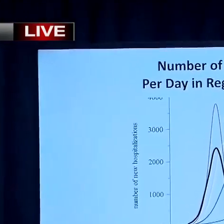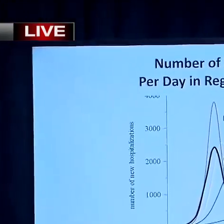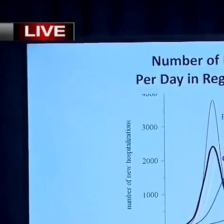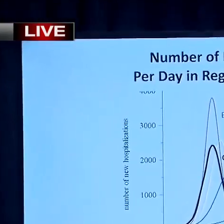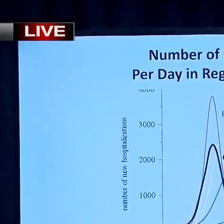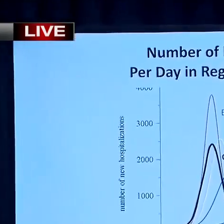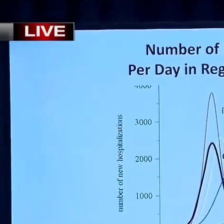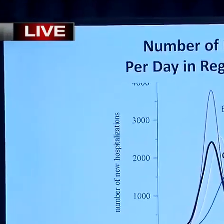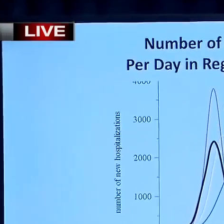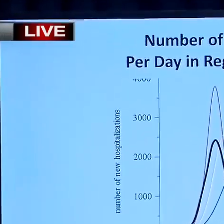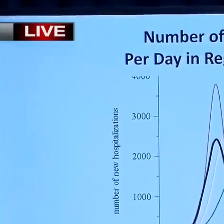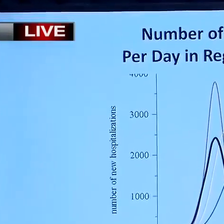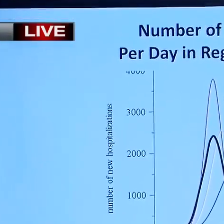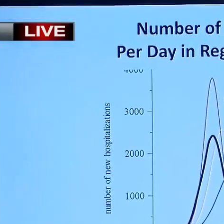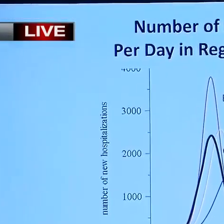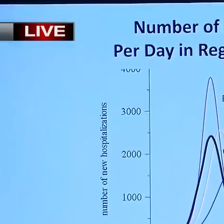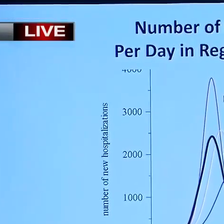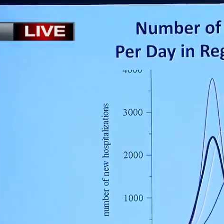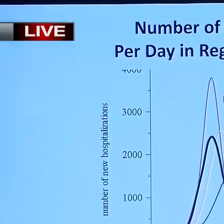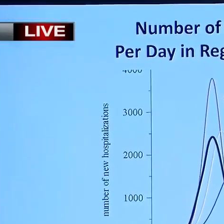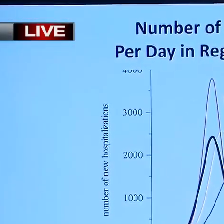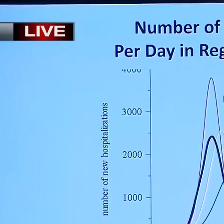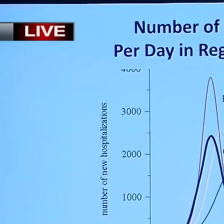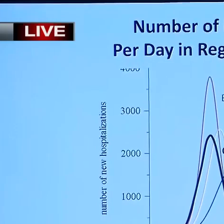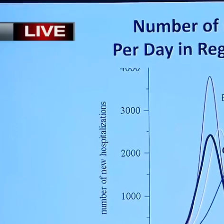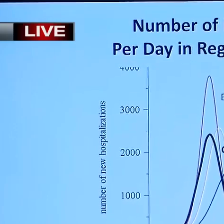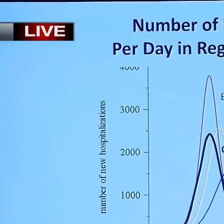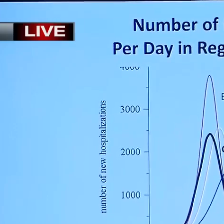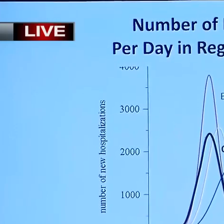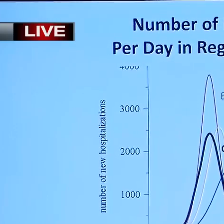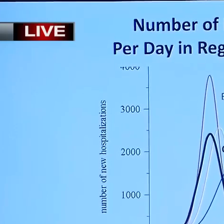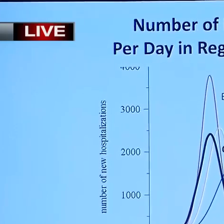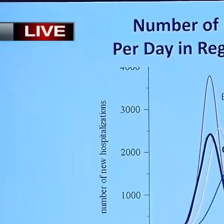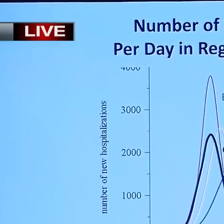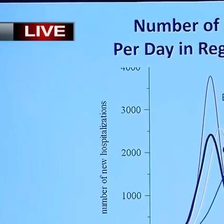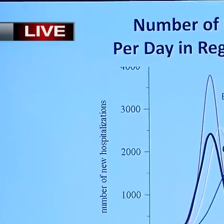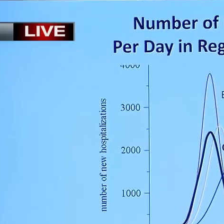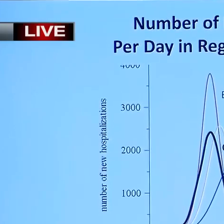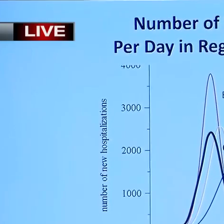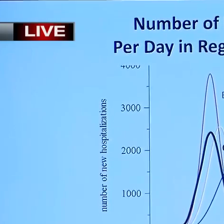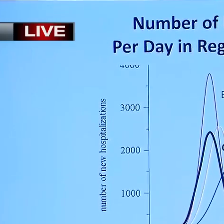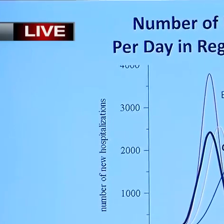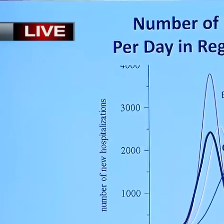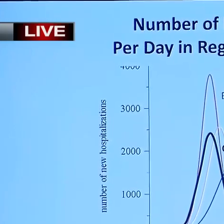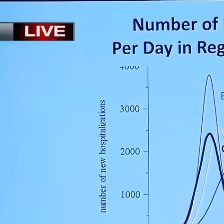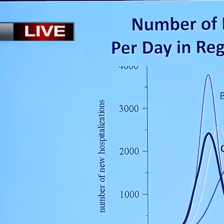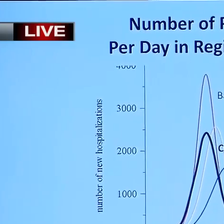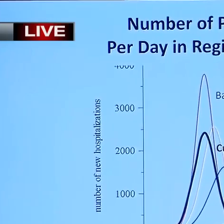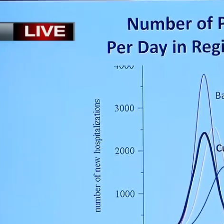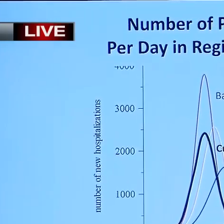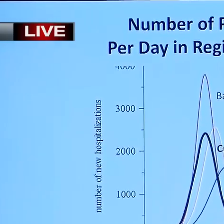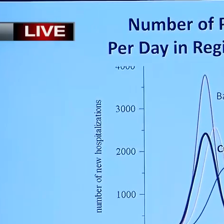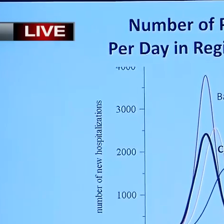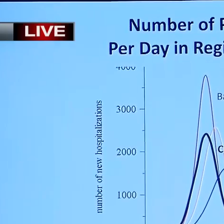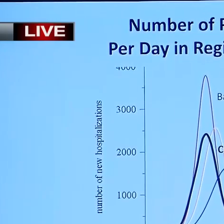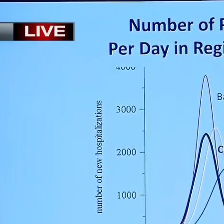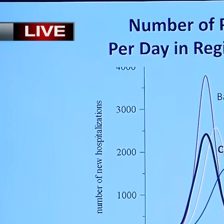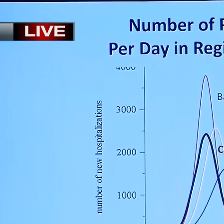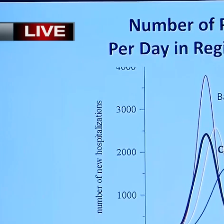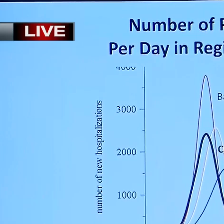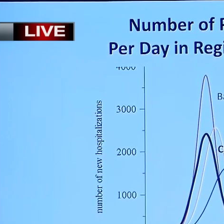of the next year. So this is a year-long look. I mean, we look at that baseline. If we had done nothing, what we see is that by about